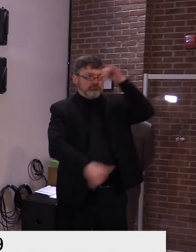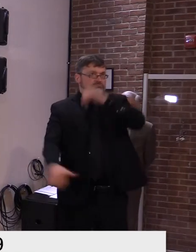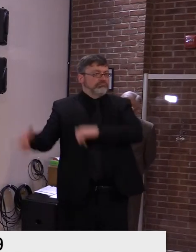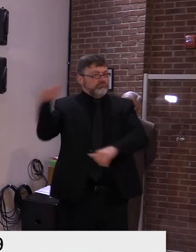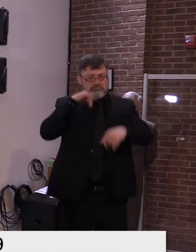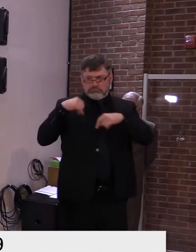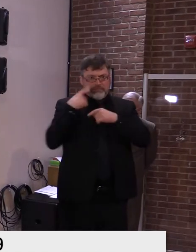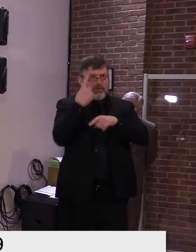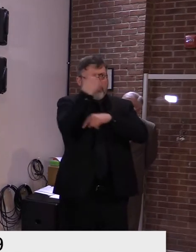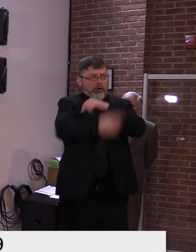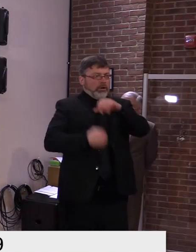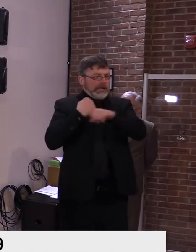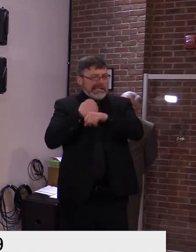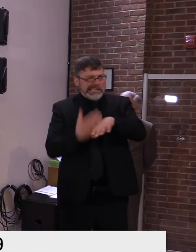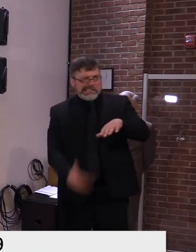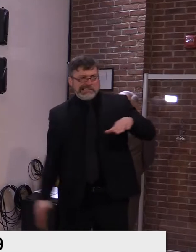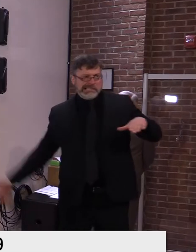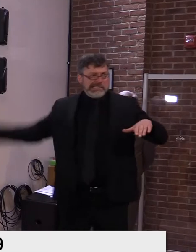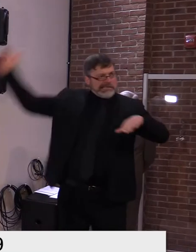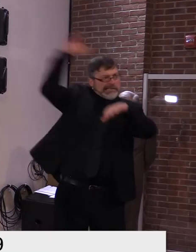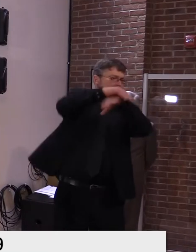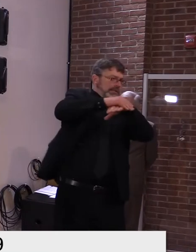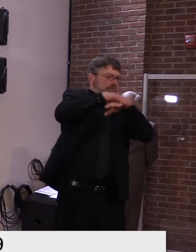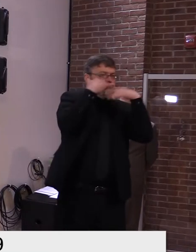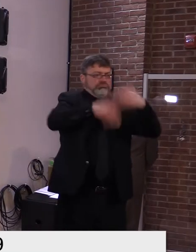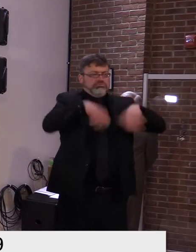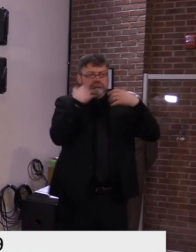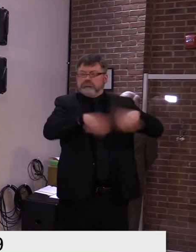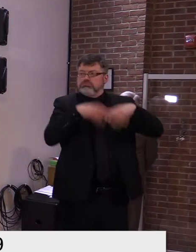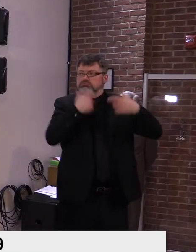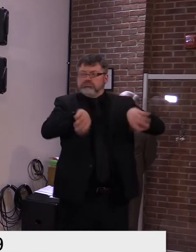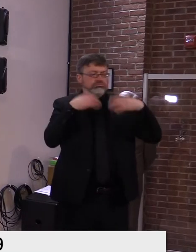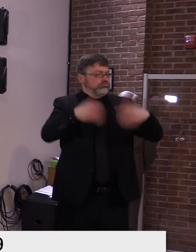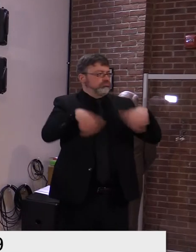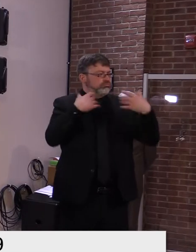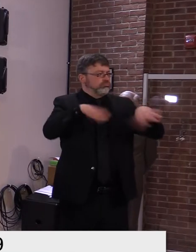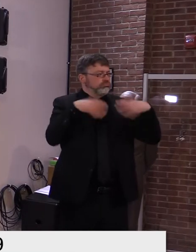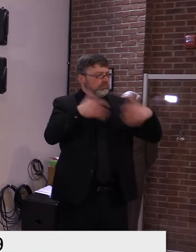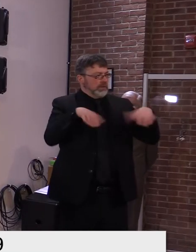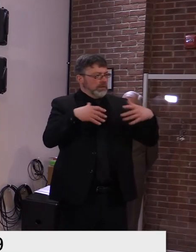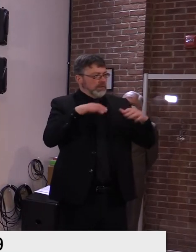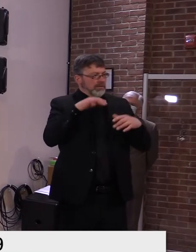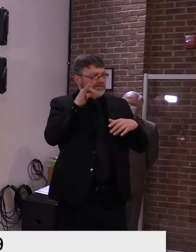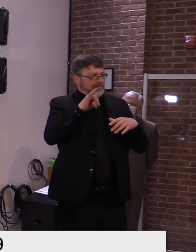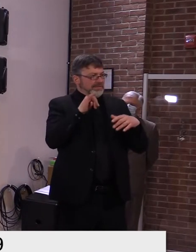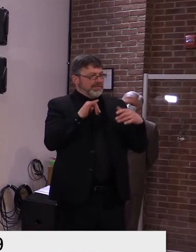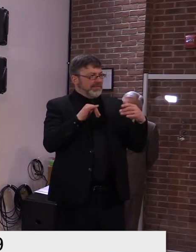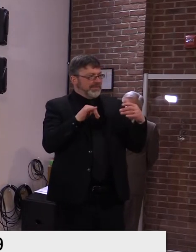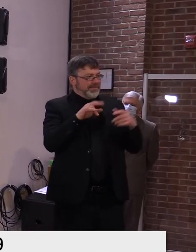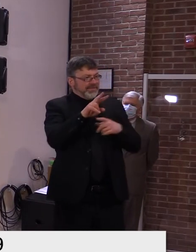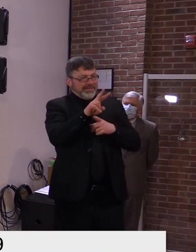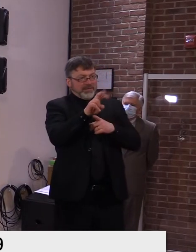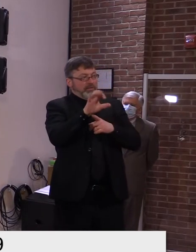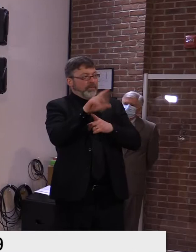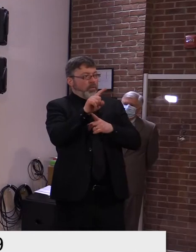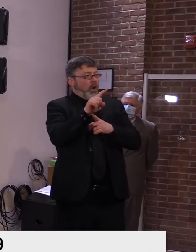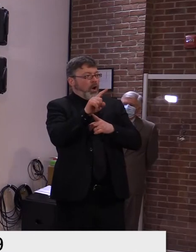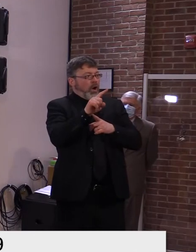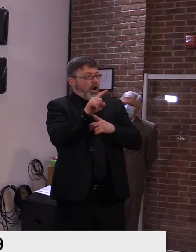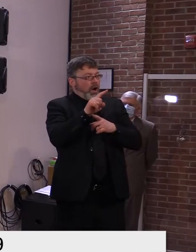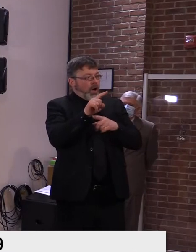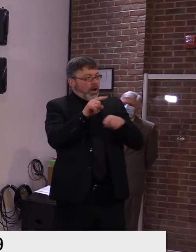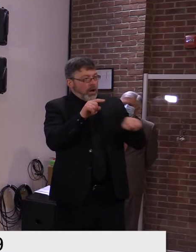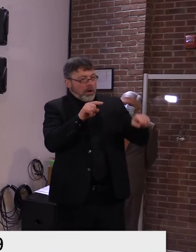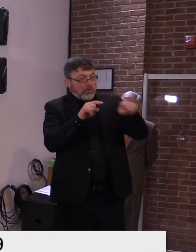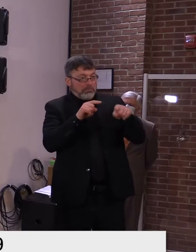the severity of cases. I don't think we've looked into that yet, and we don't even know how to measure it, but I would venture to say there could